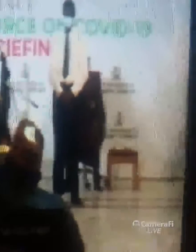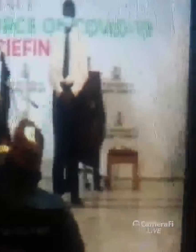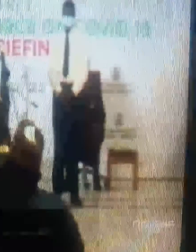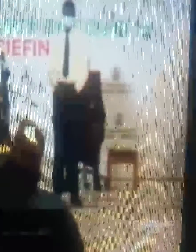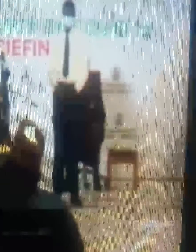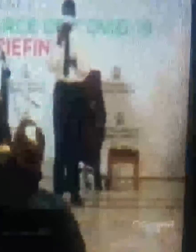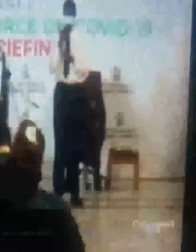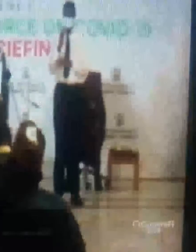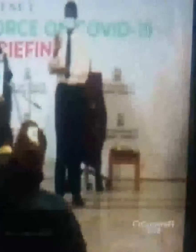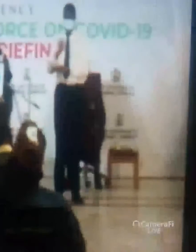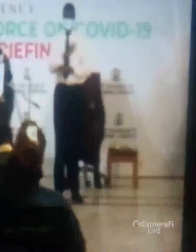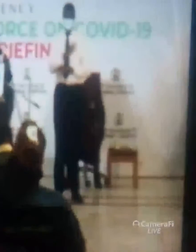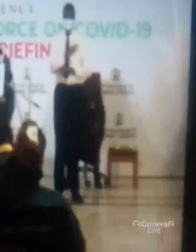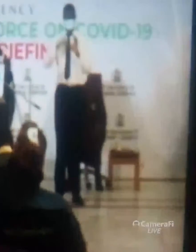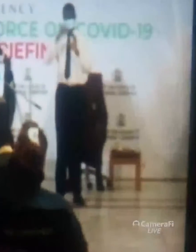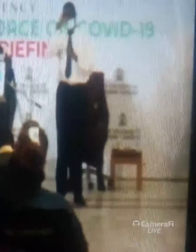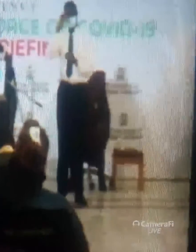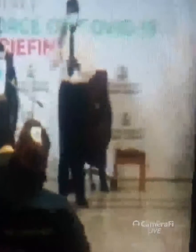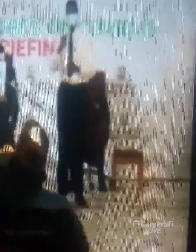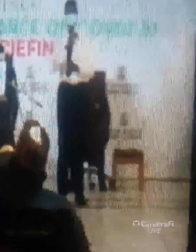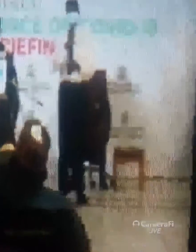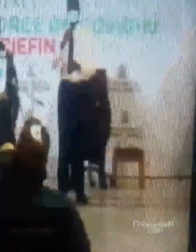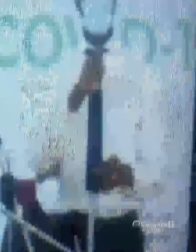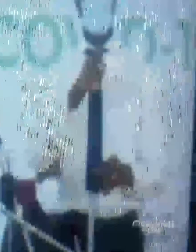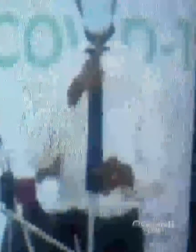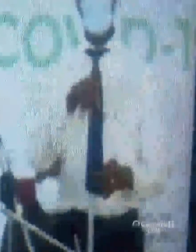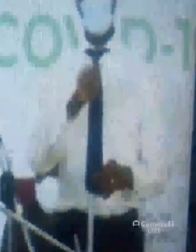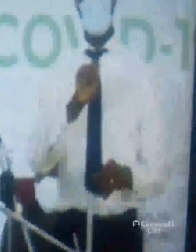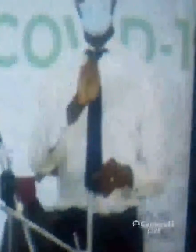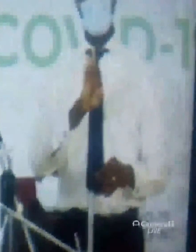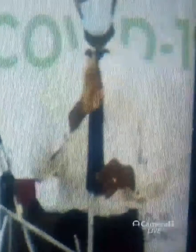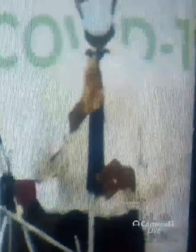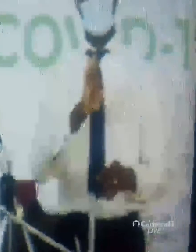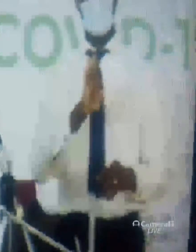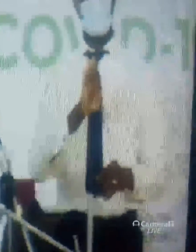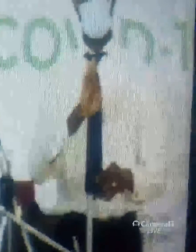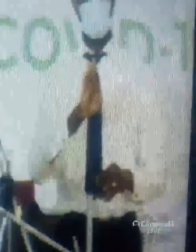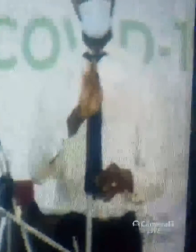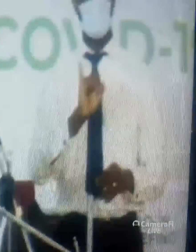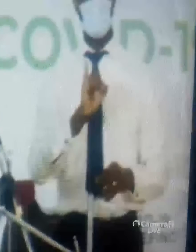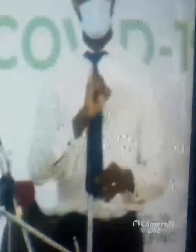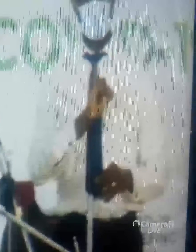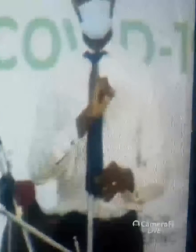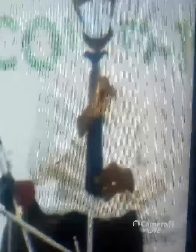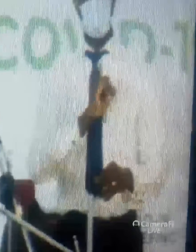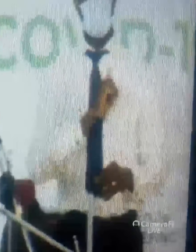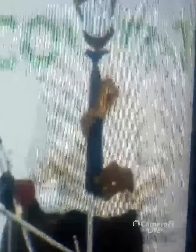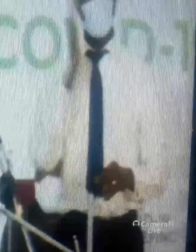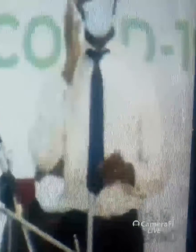Good evening, Chairman, members of the PTF. I believe I had a question on the palliatives for